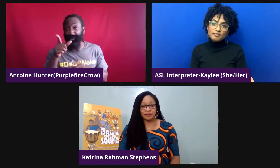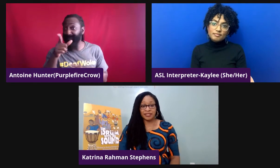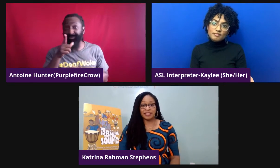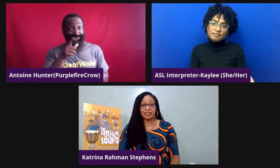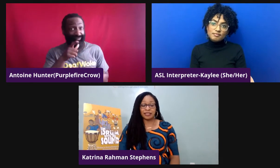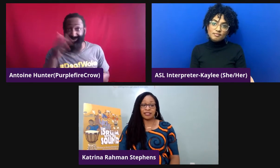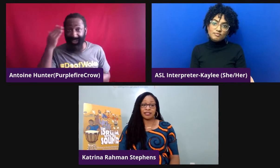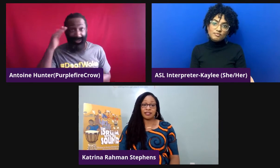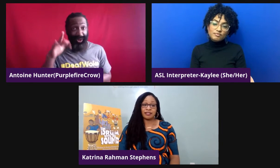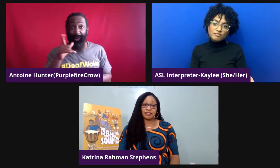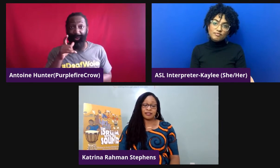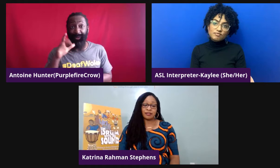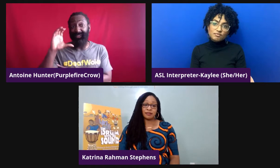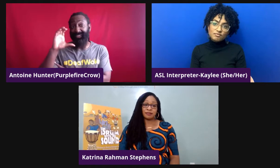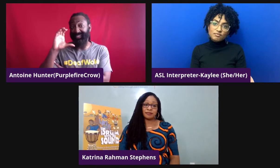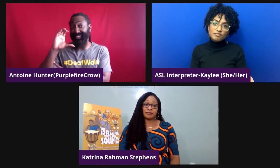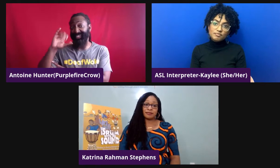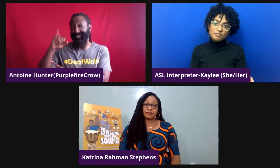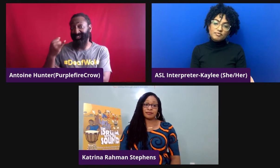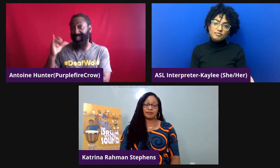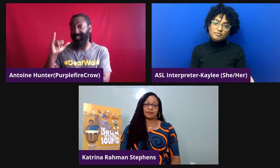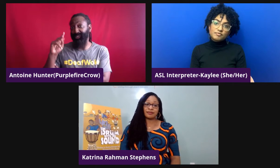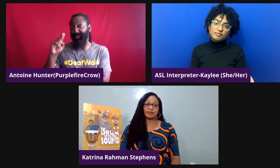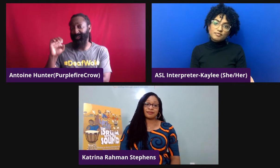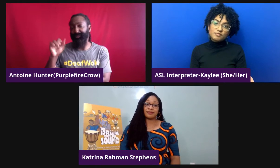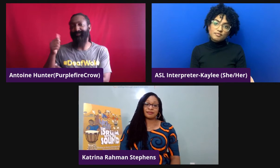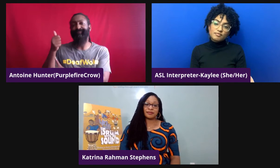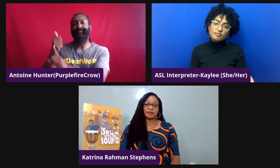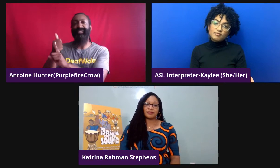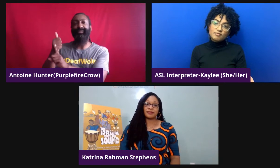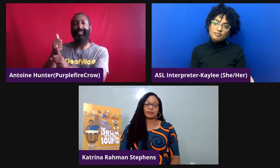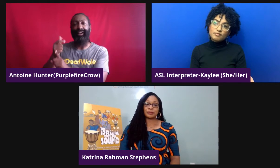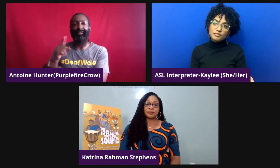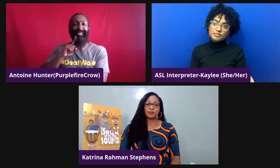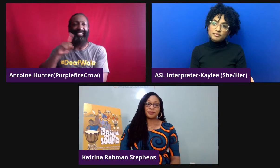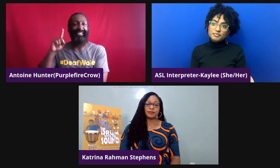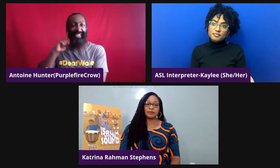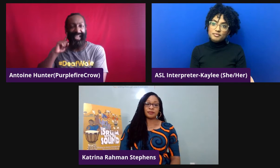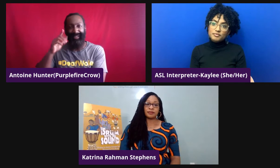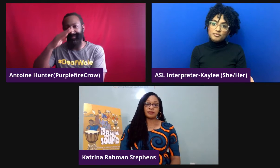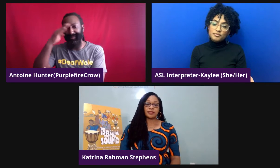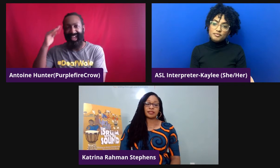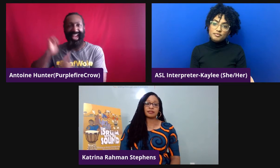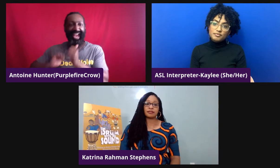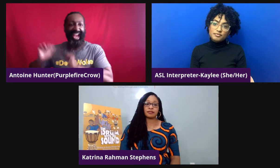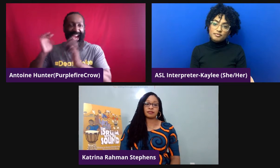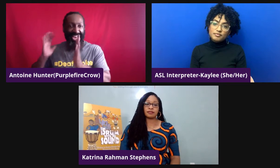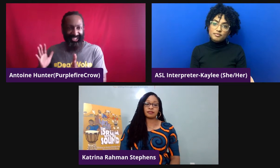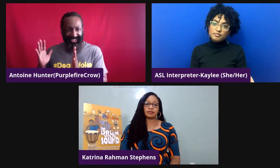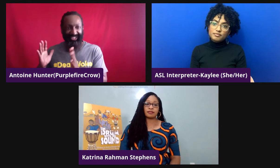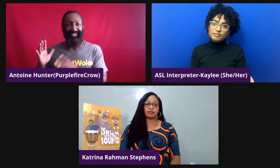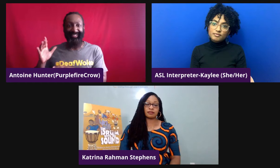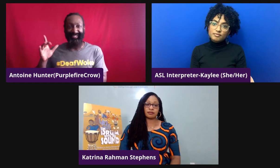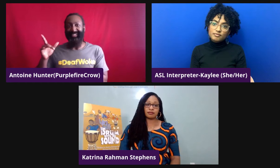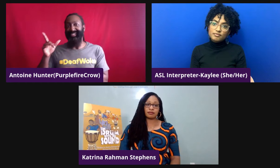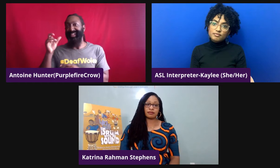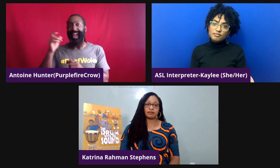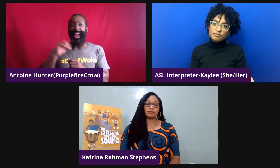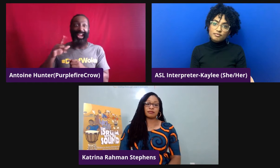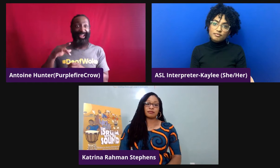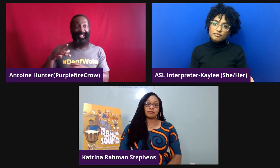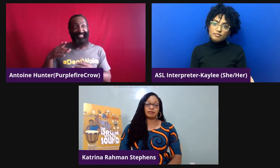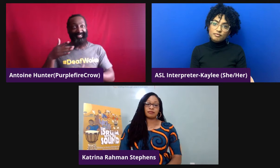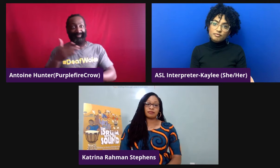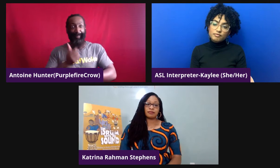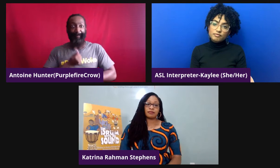Yeah, yeah. So some people don't know who CJ Jones is. He's a deaf Black actor.